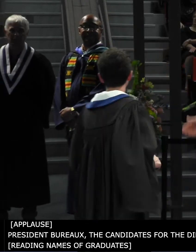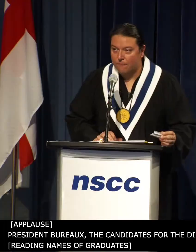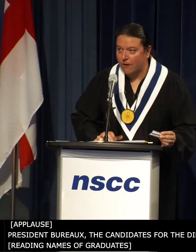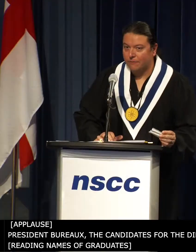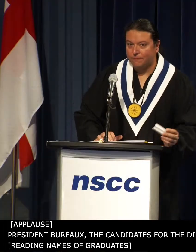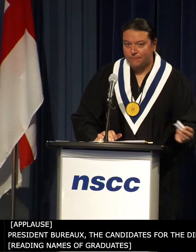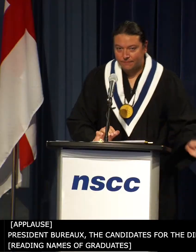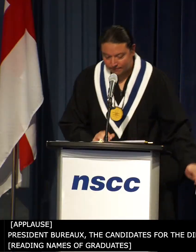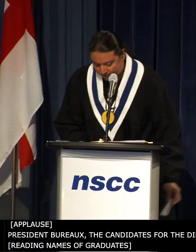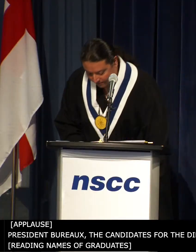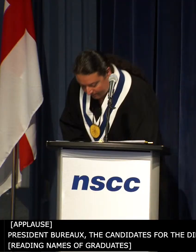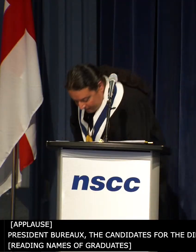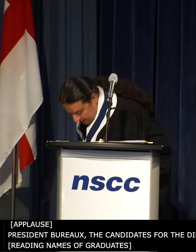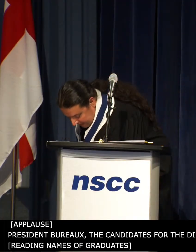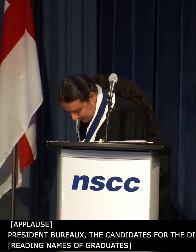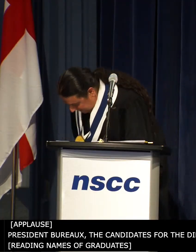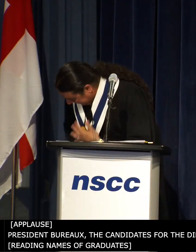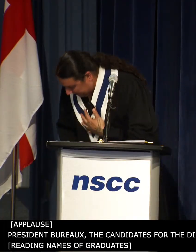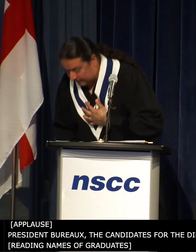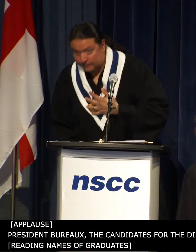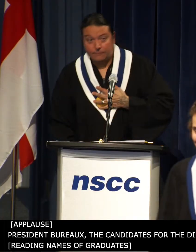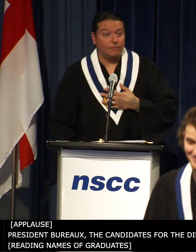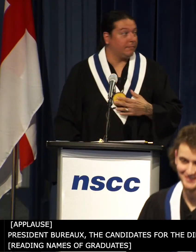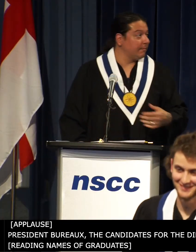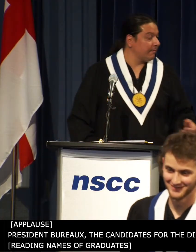Evan Durnford.